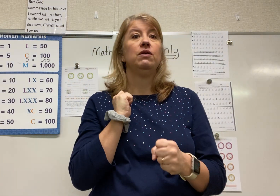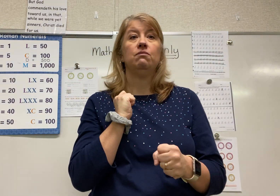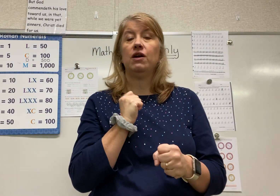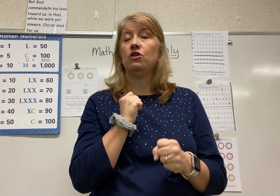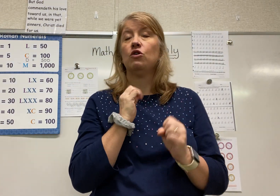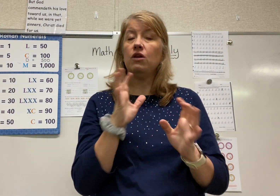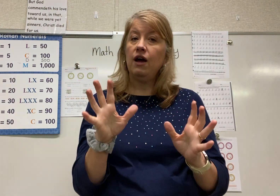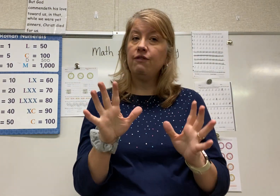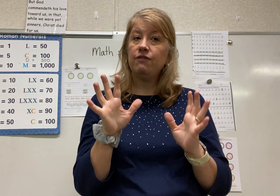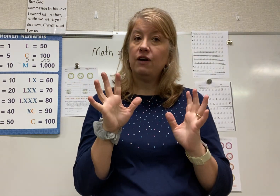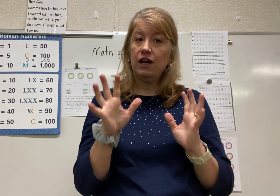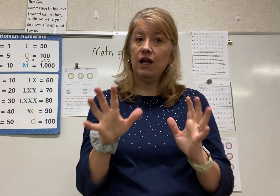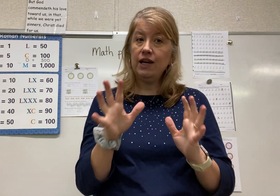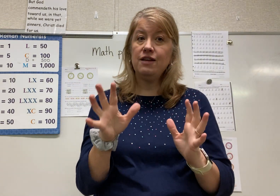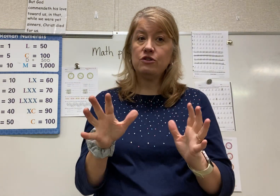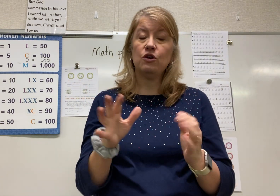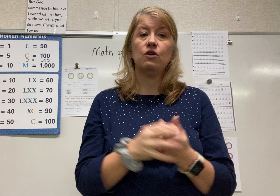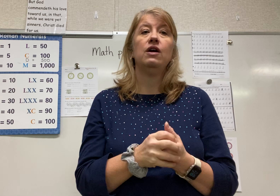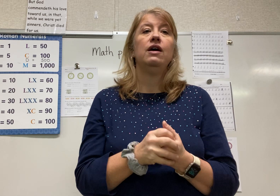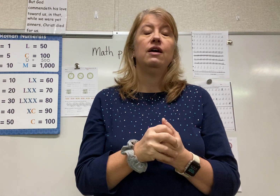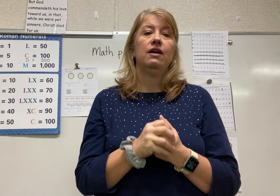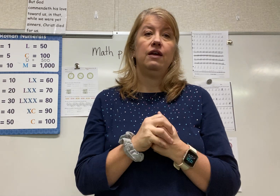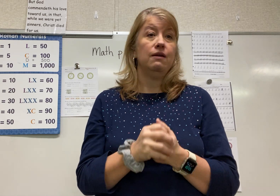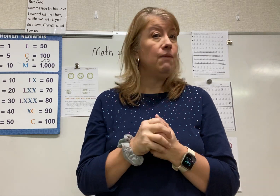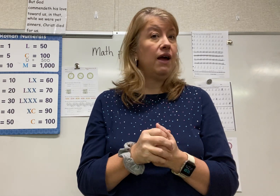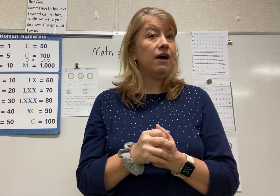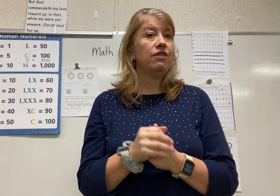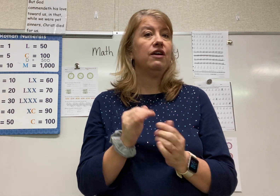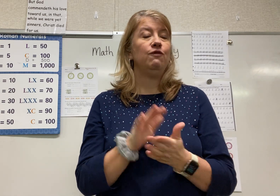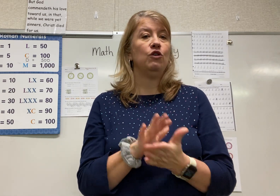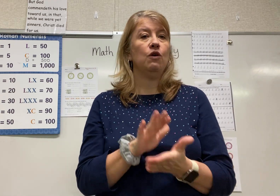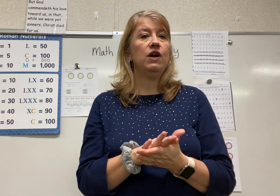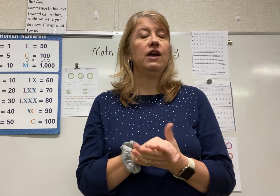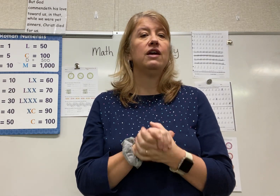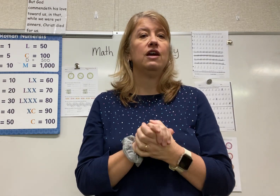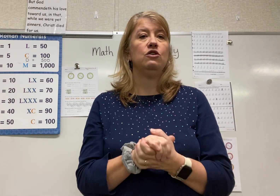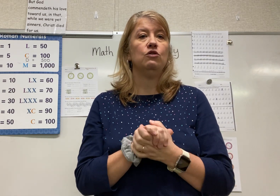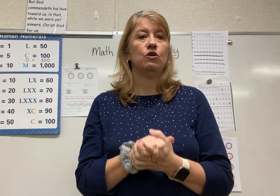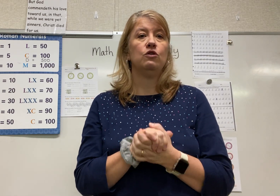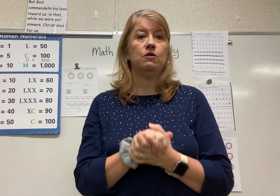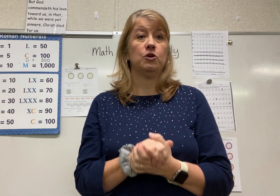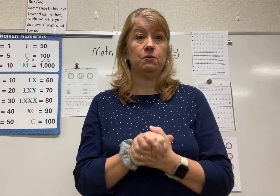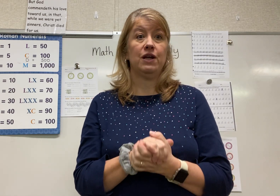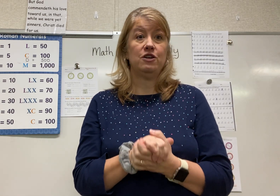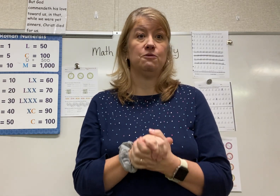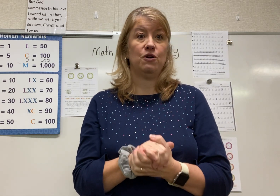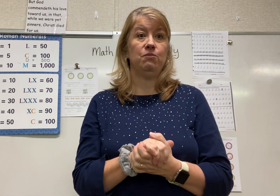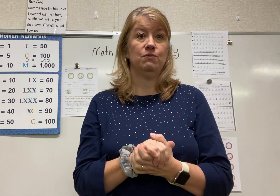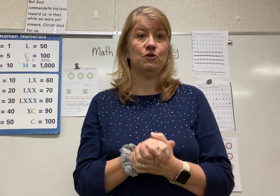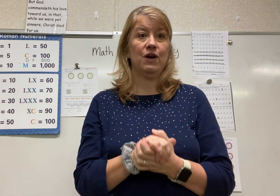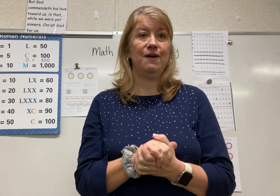make your life a lot easier in math if you go ahead and you learn the multiplication problems, okay?